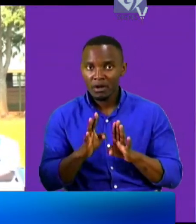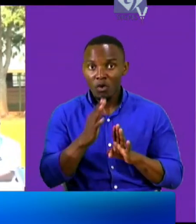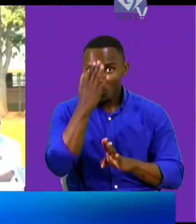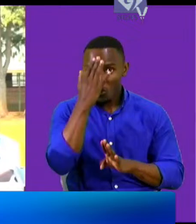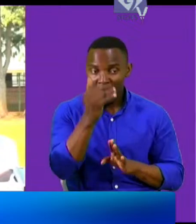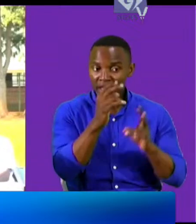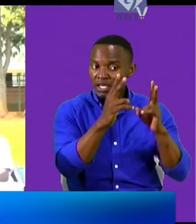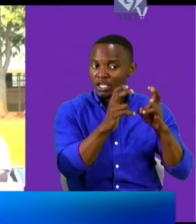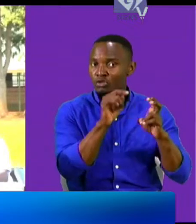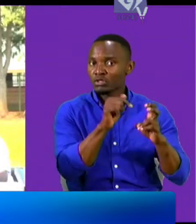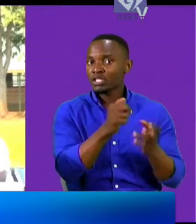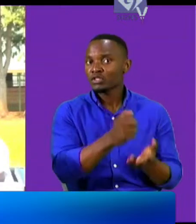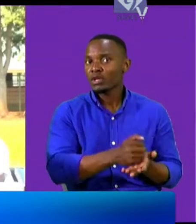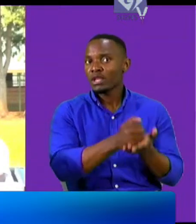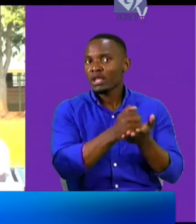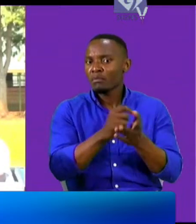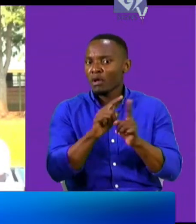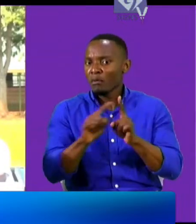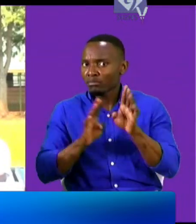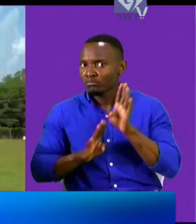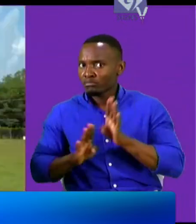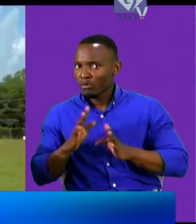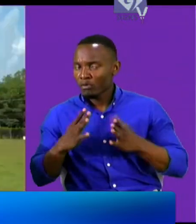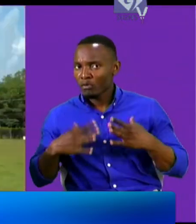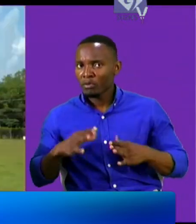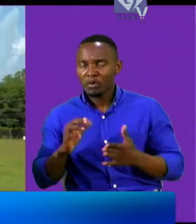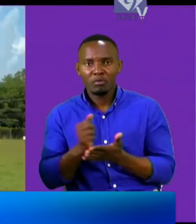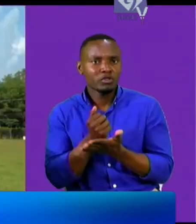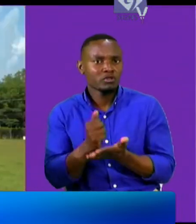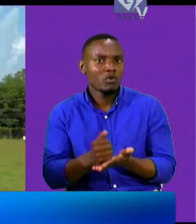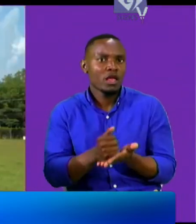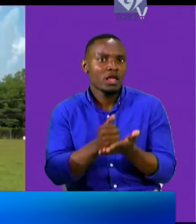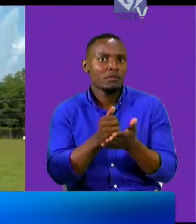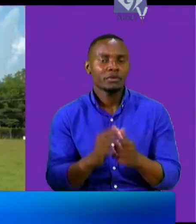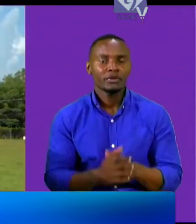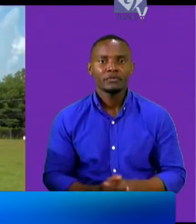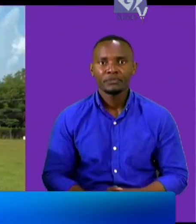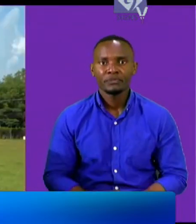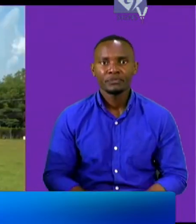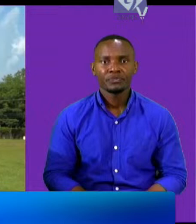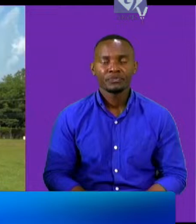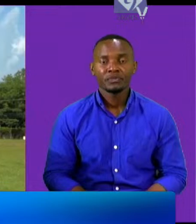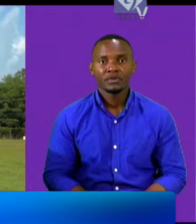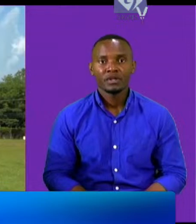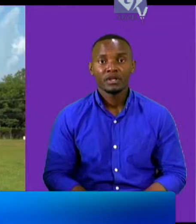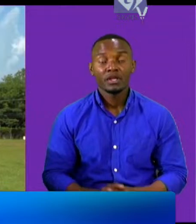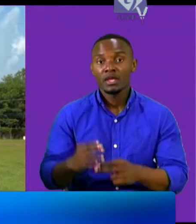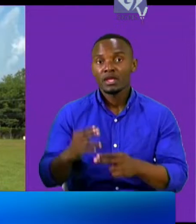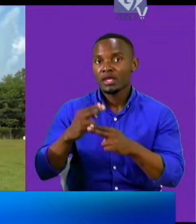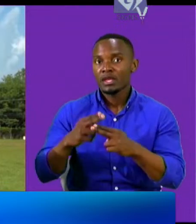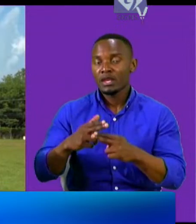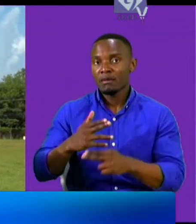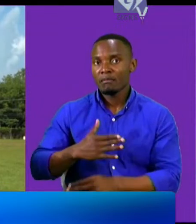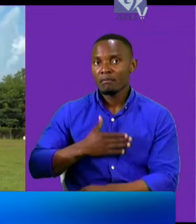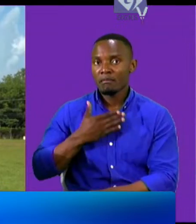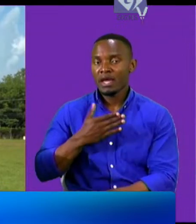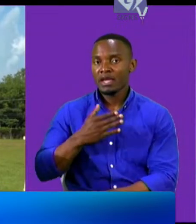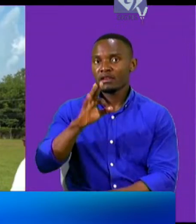Personalities will not help anybody. Kwa majina naitwa Frederick Odhiambo